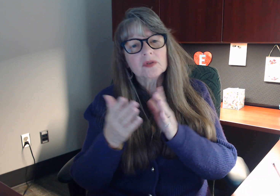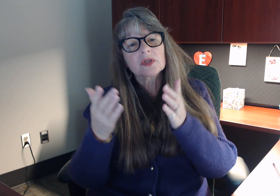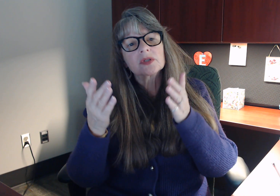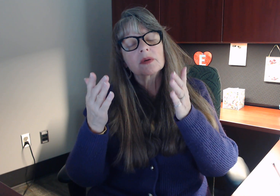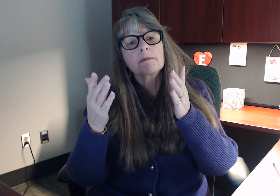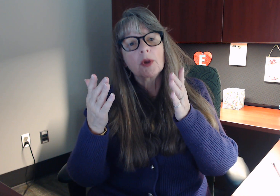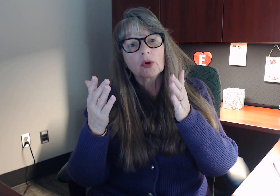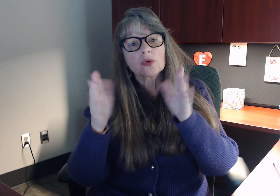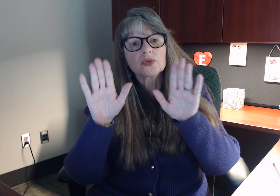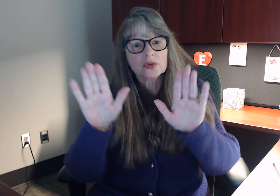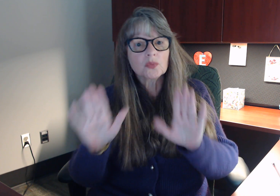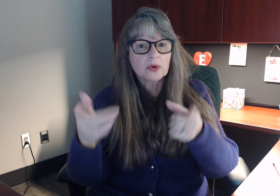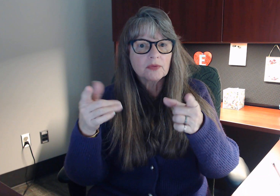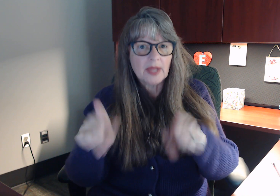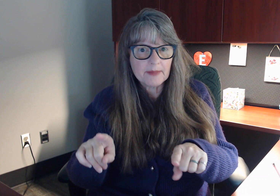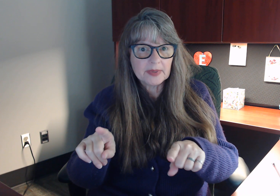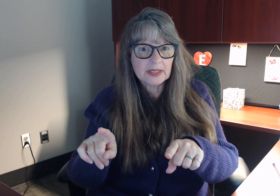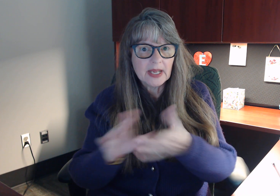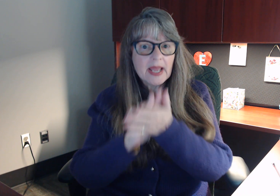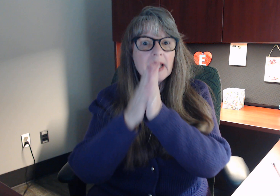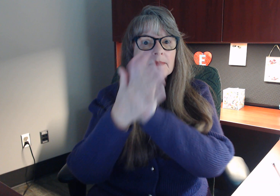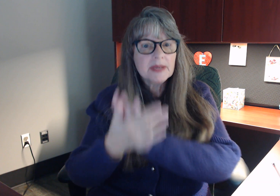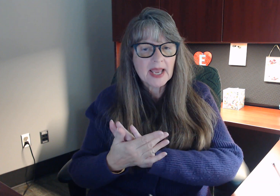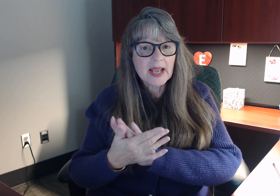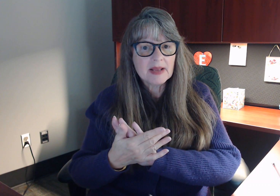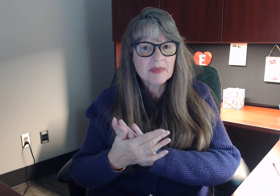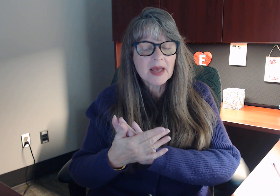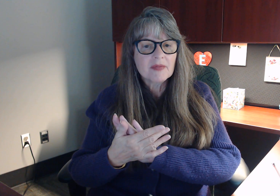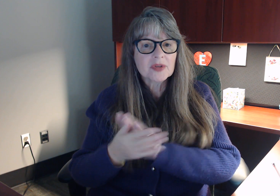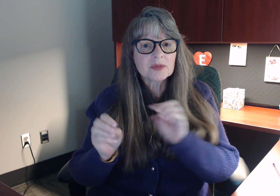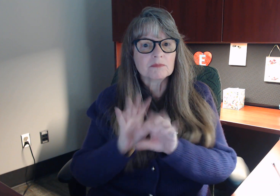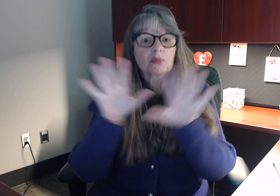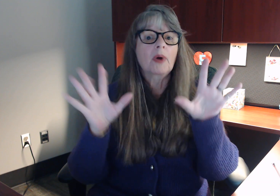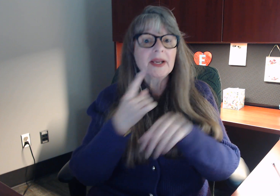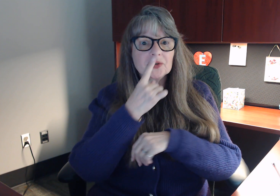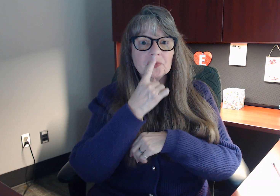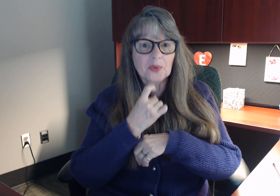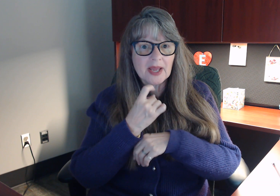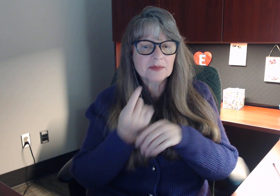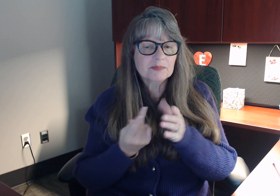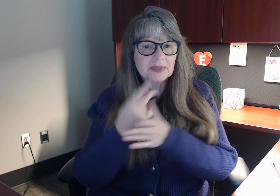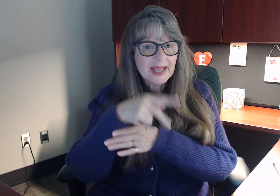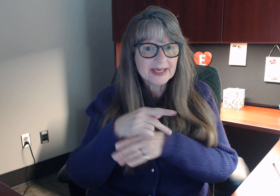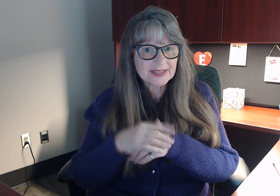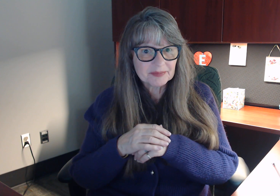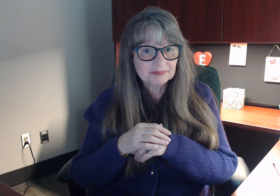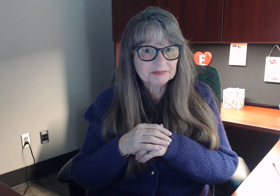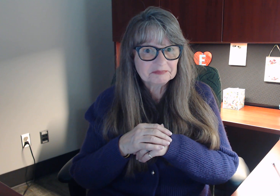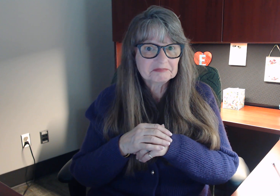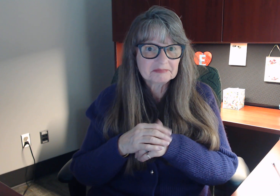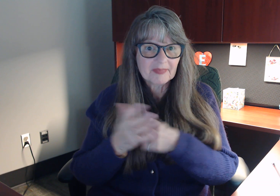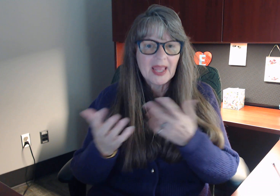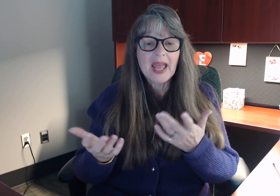this miracle, so this wonderful happening, it became this bright red plant. And